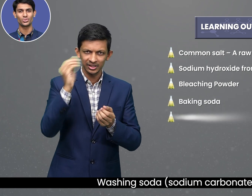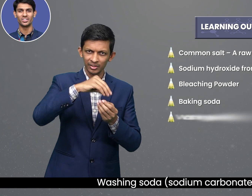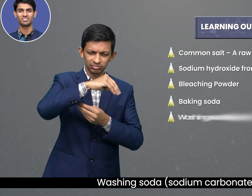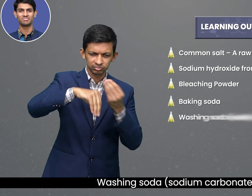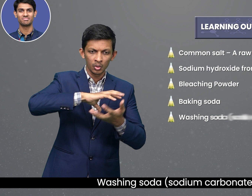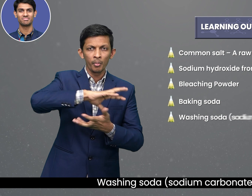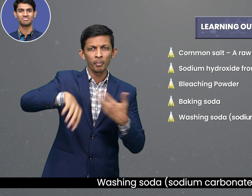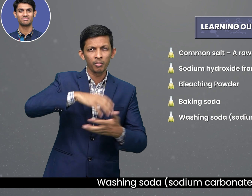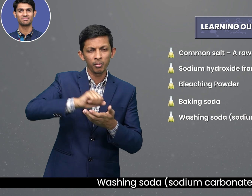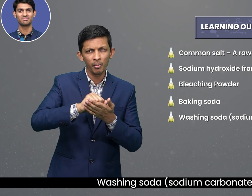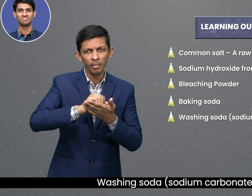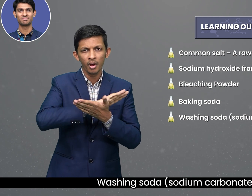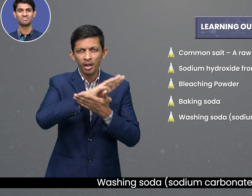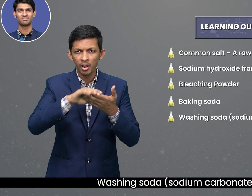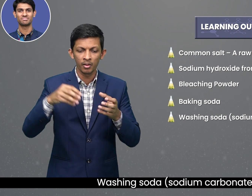washing soda,